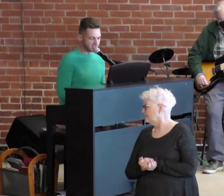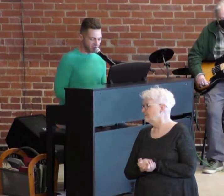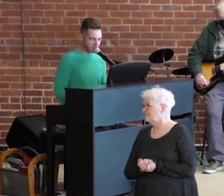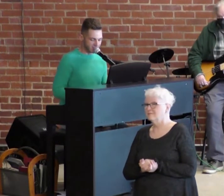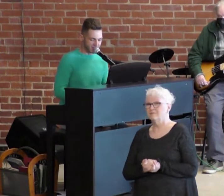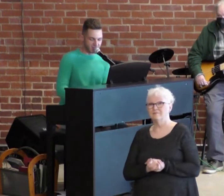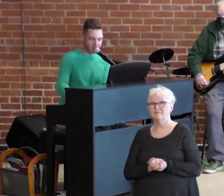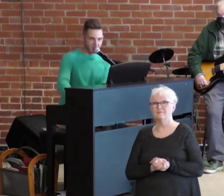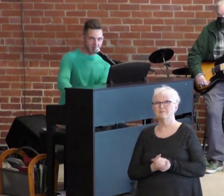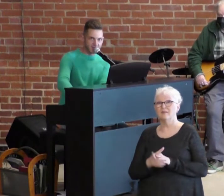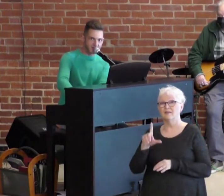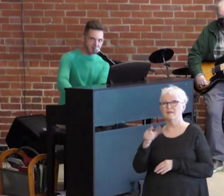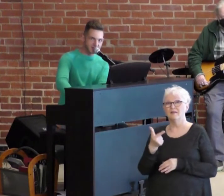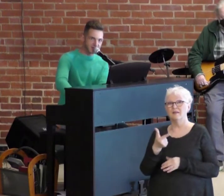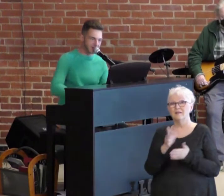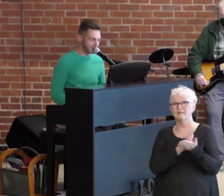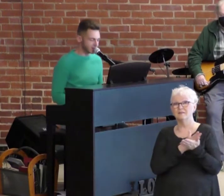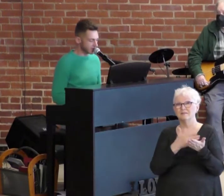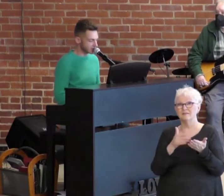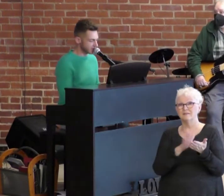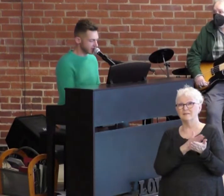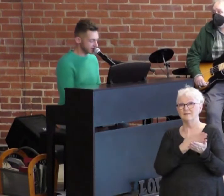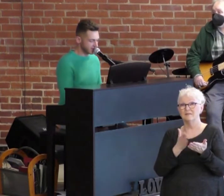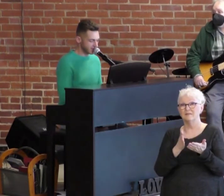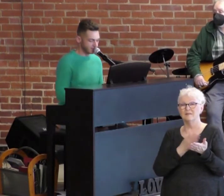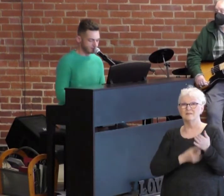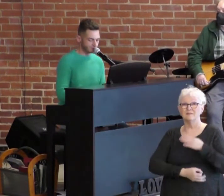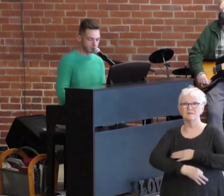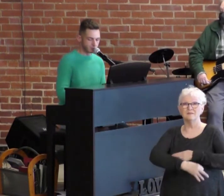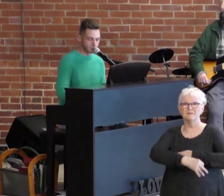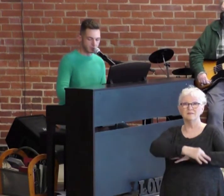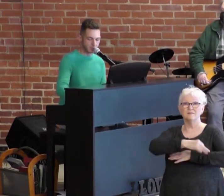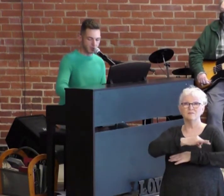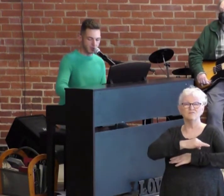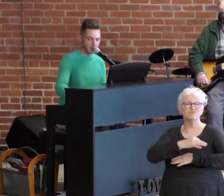This next song is—it's called "The Rising of the Sun," and it talks